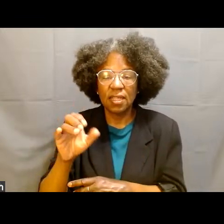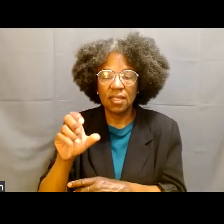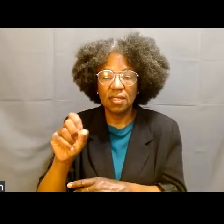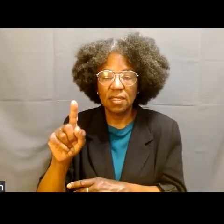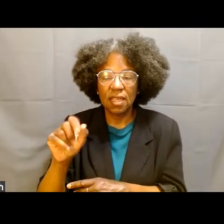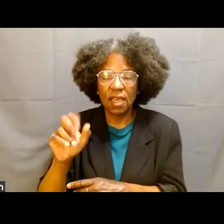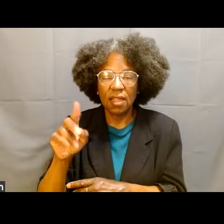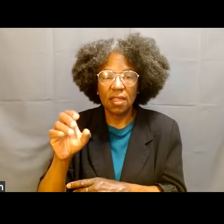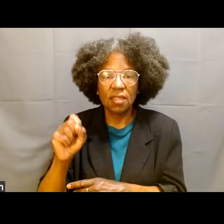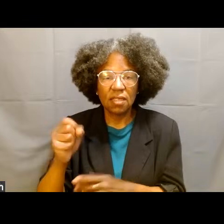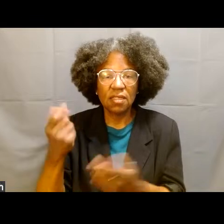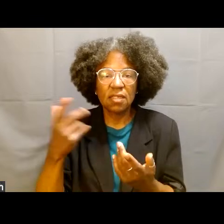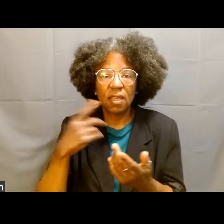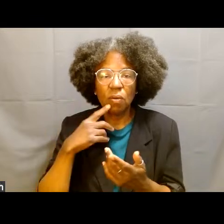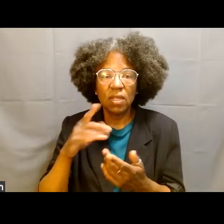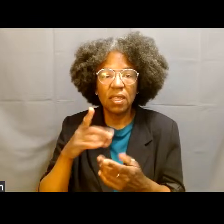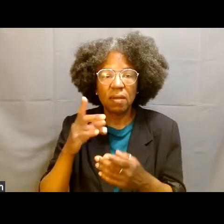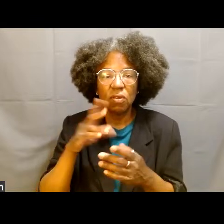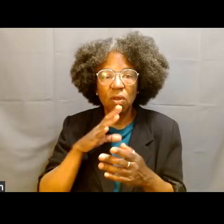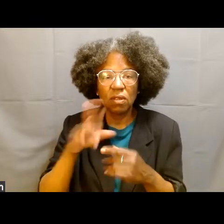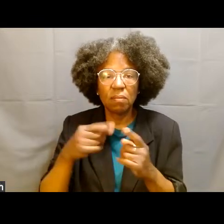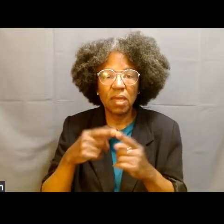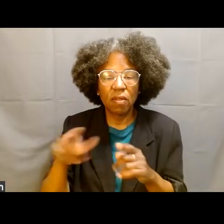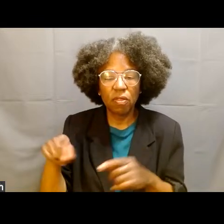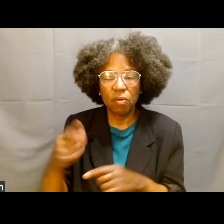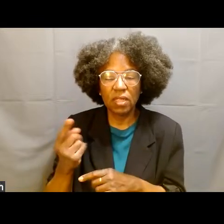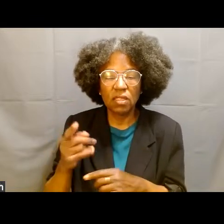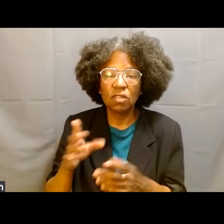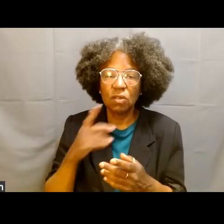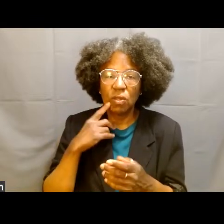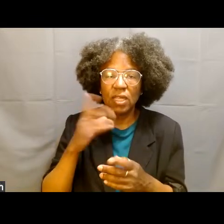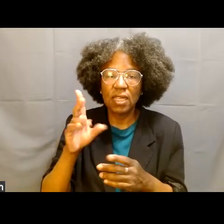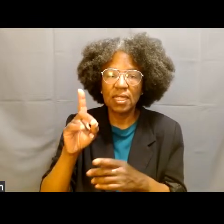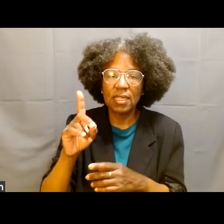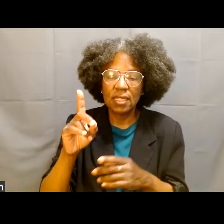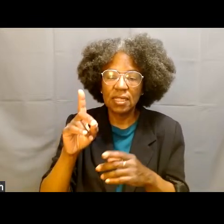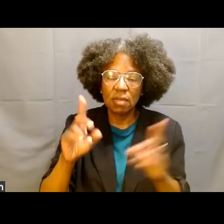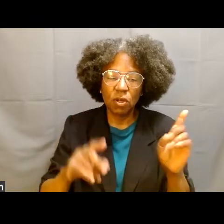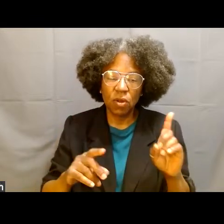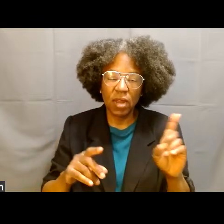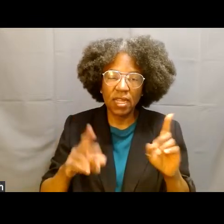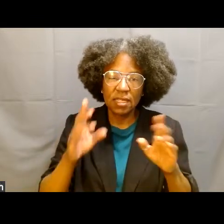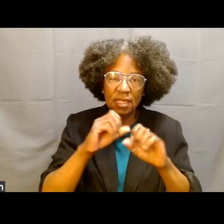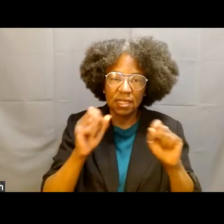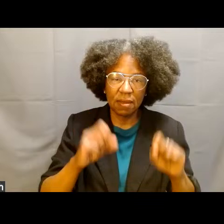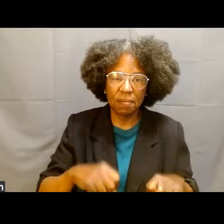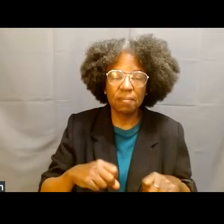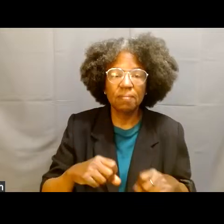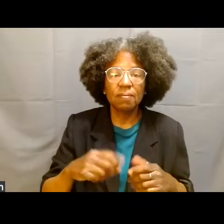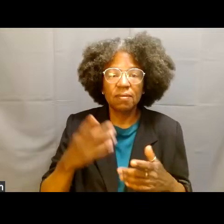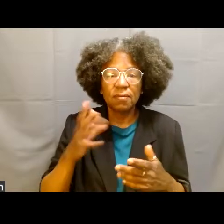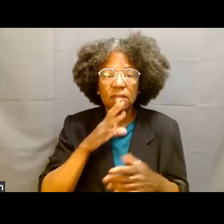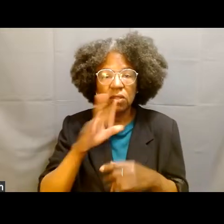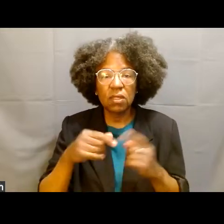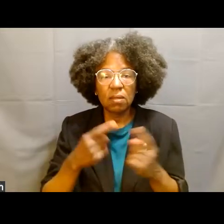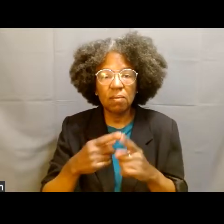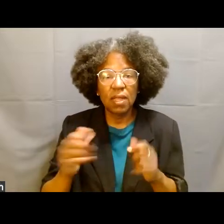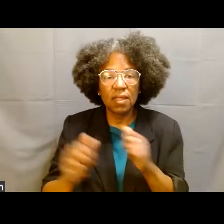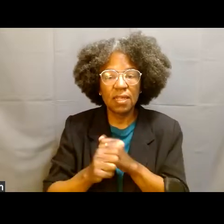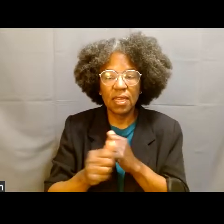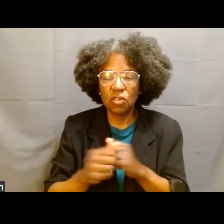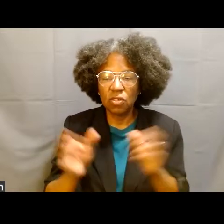threats to our democratic system. Seniors taught underclassmen about the dangers of polarization and